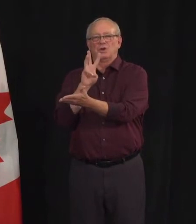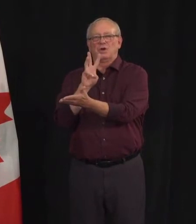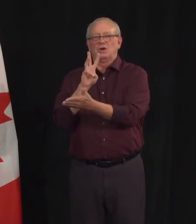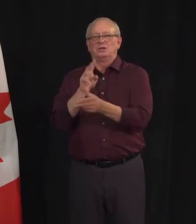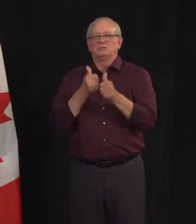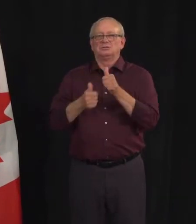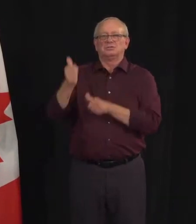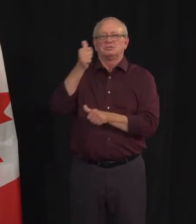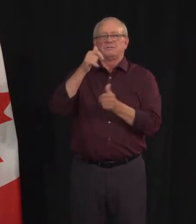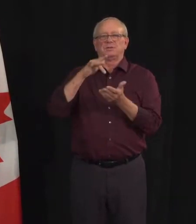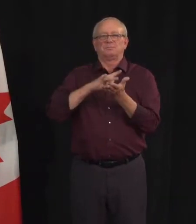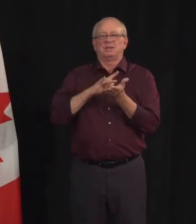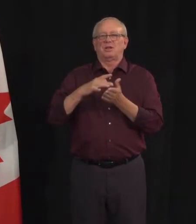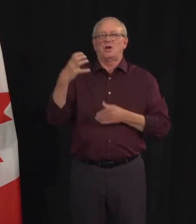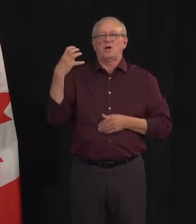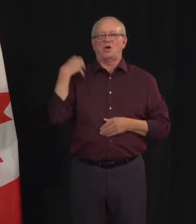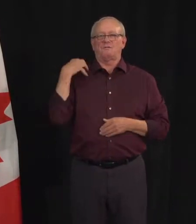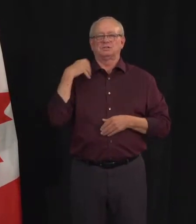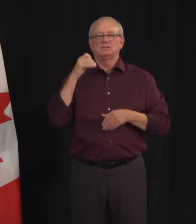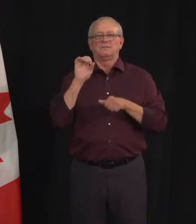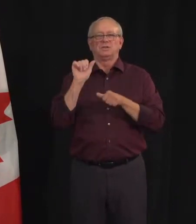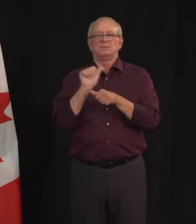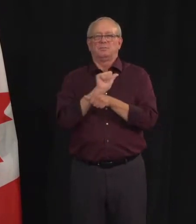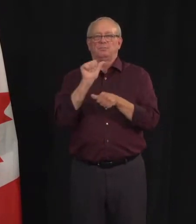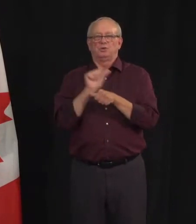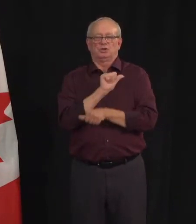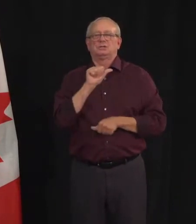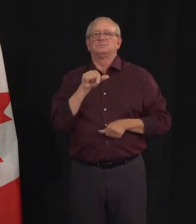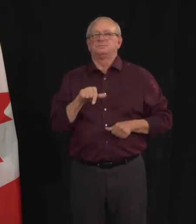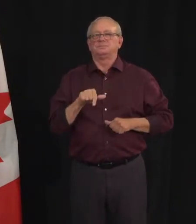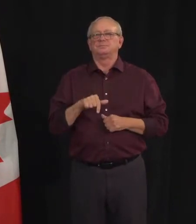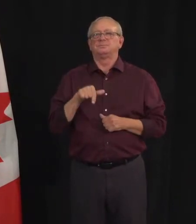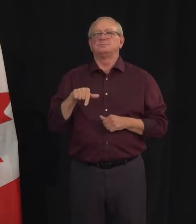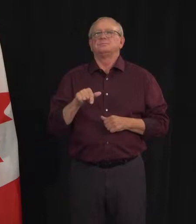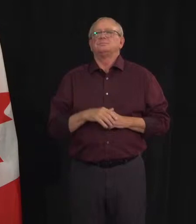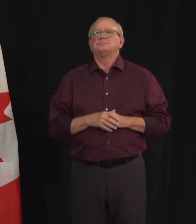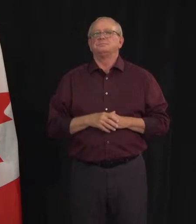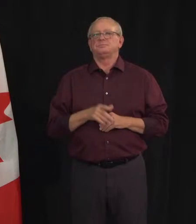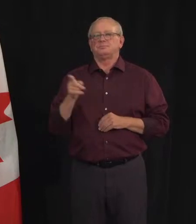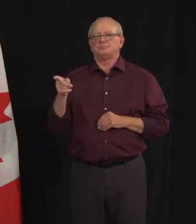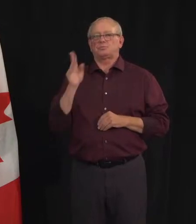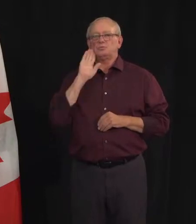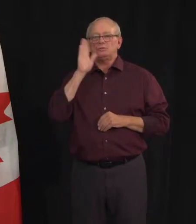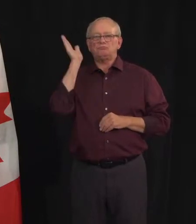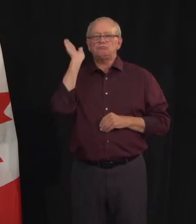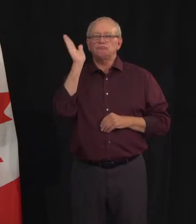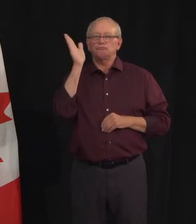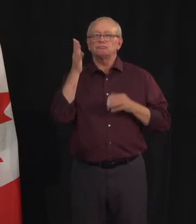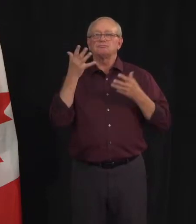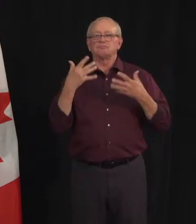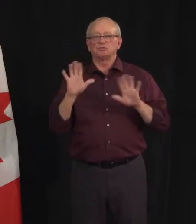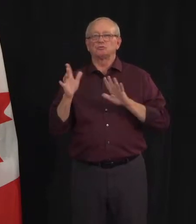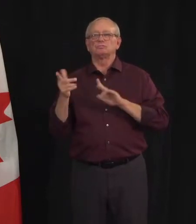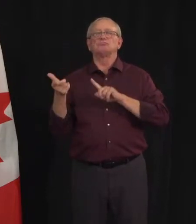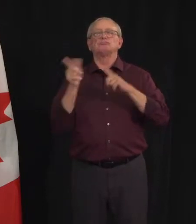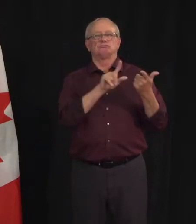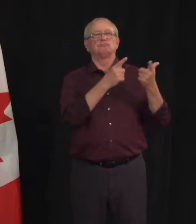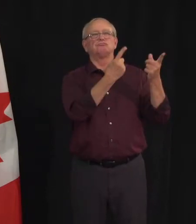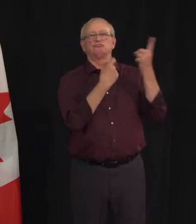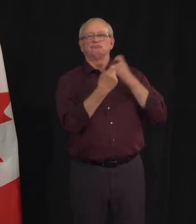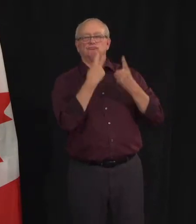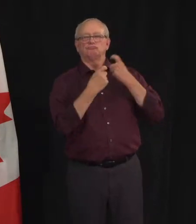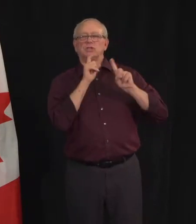province. Dr. Hinshaw will provide some remarks, and then we will open the floor for questions. Thank you, Shireen, and good afternoon,